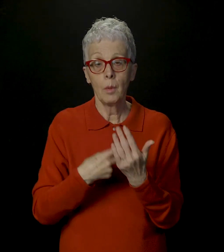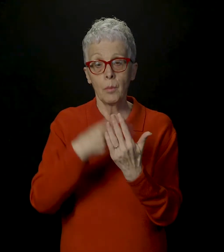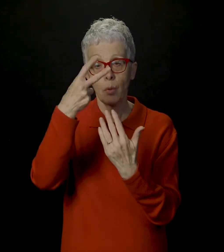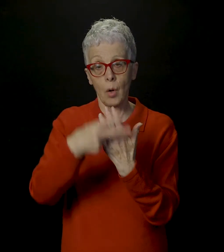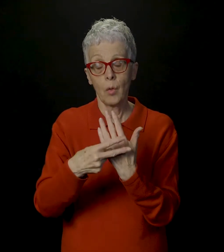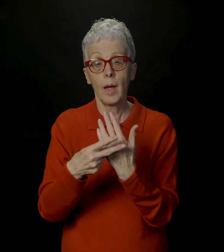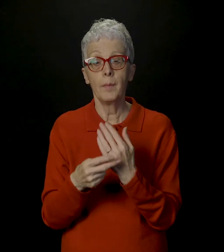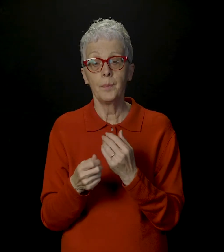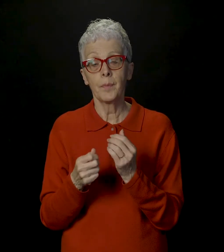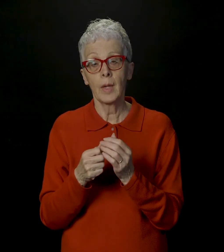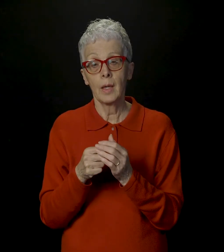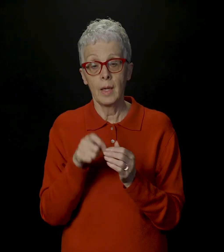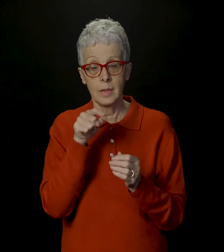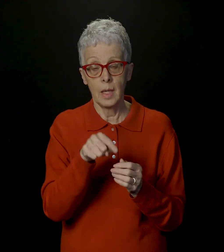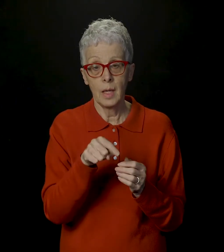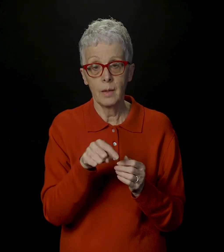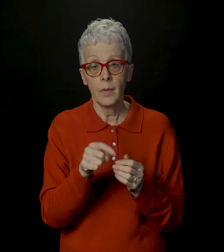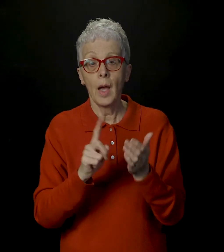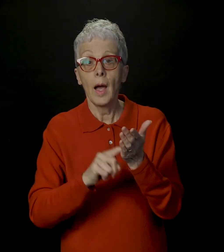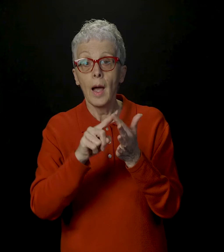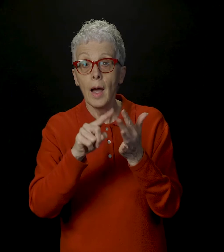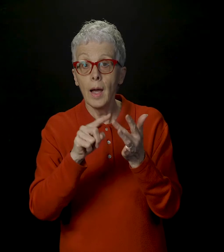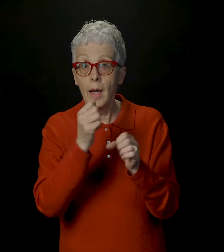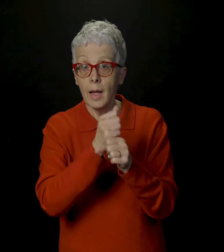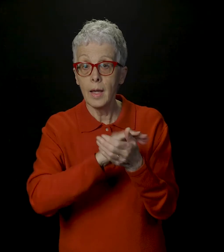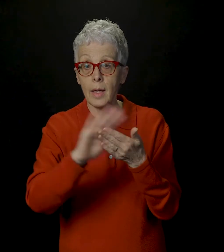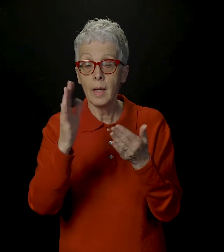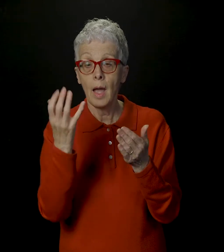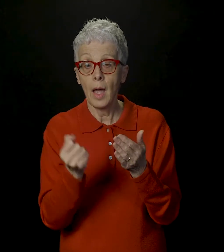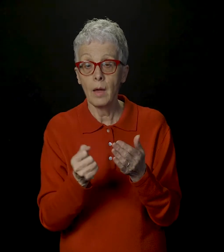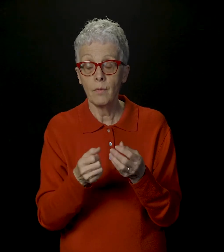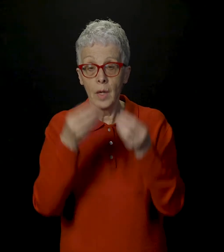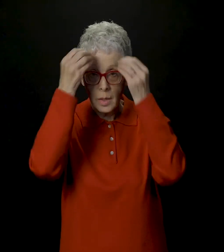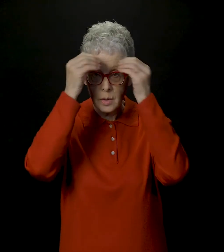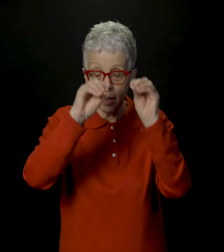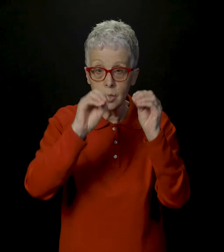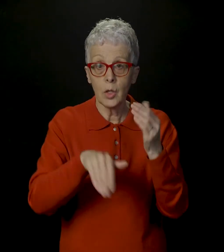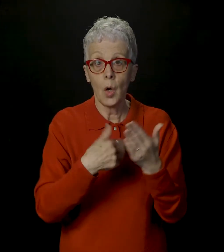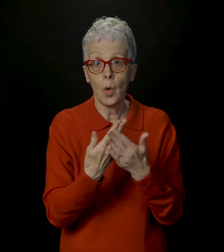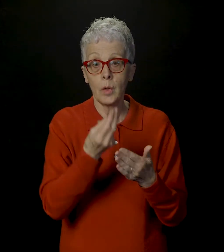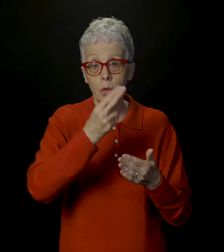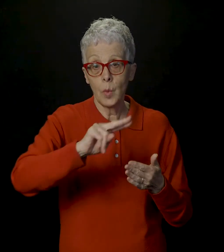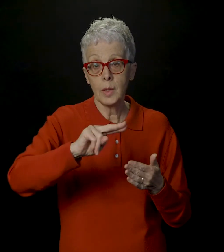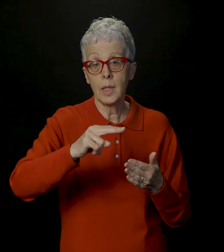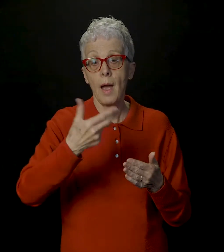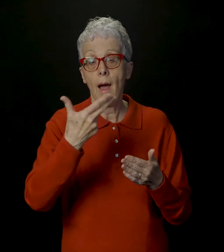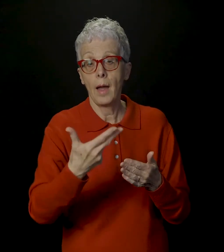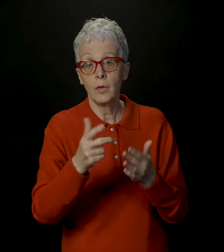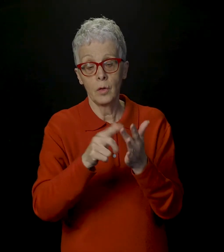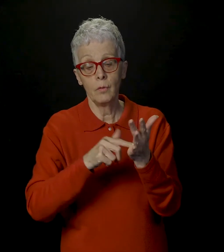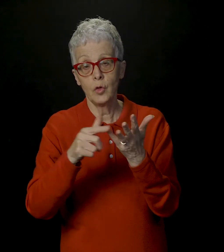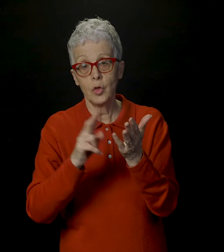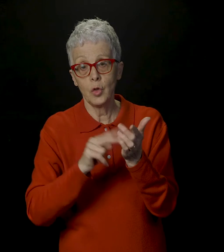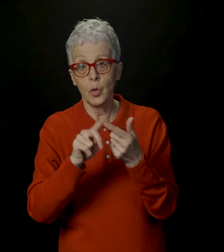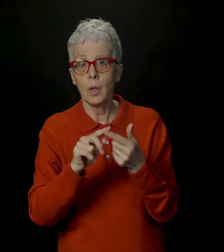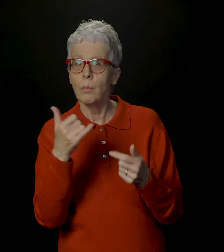Explained that really well Leigh's got some training I think on the 28th of June Coming up If you're interested at all